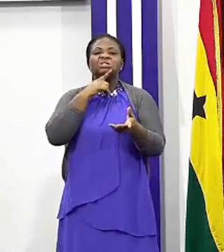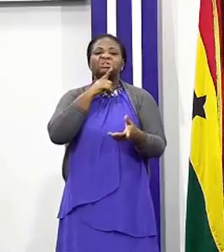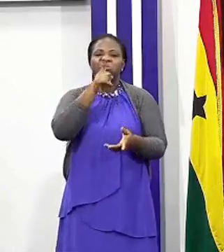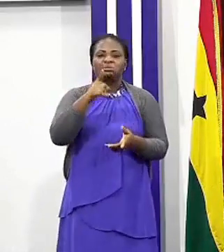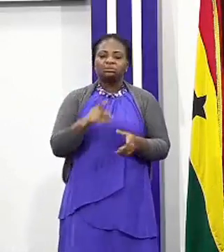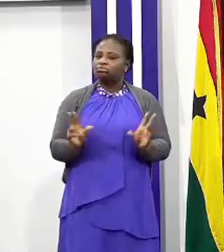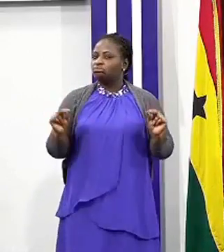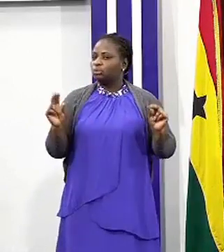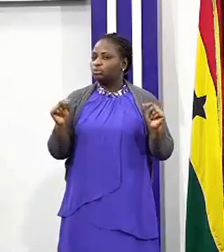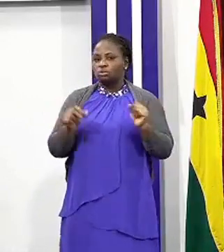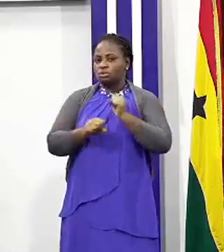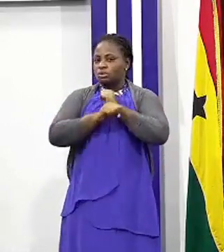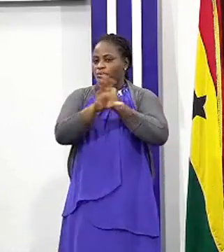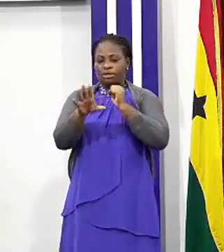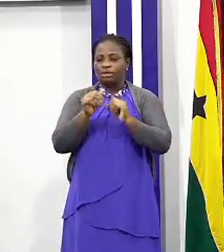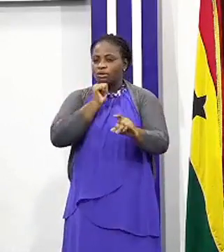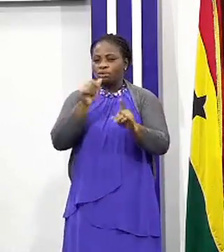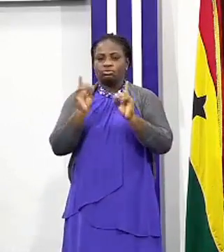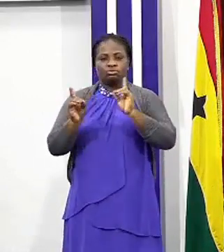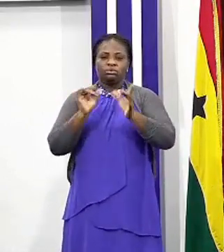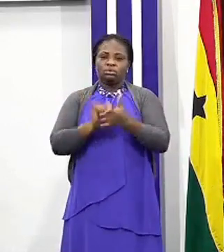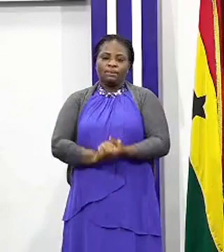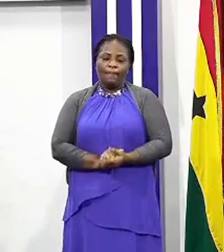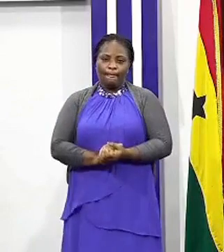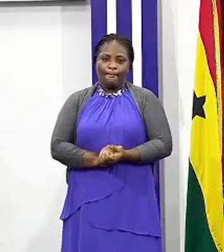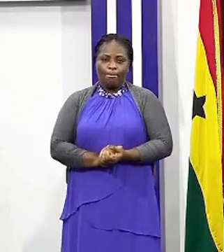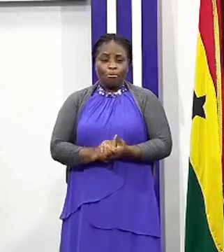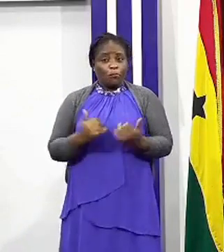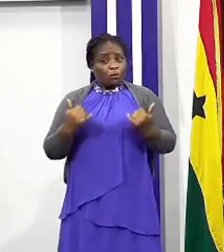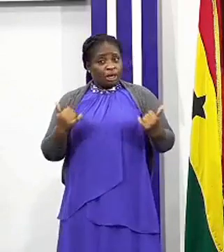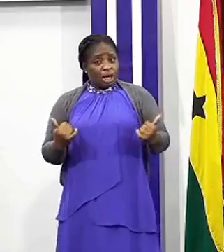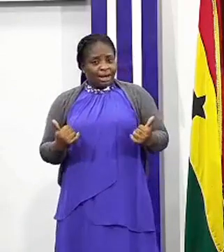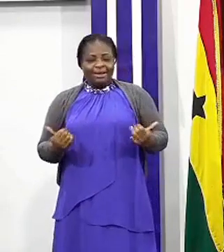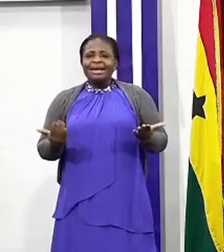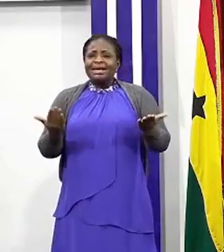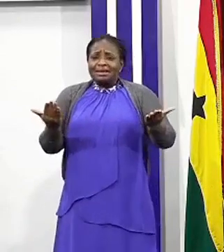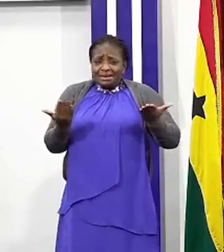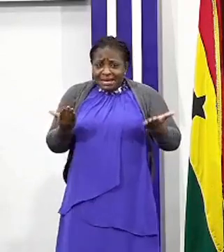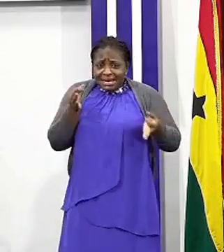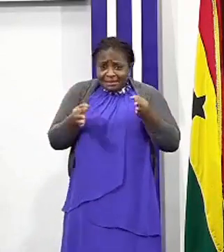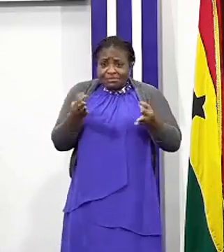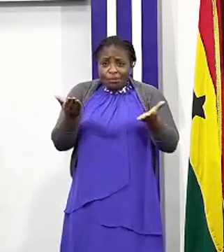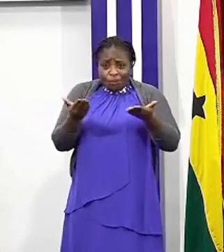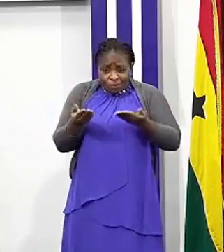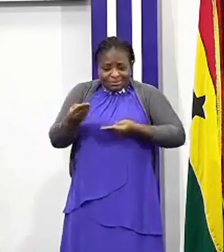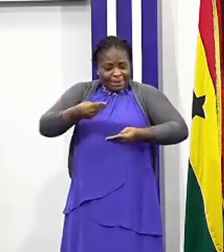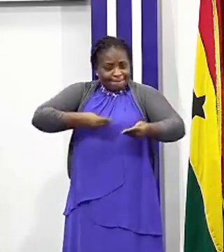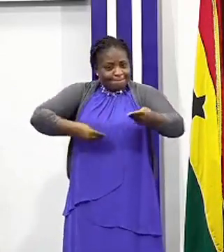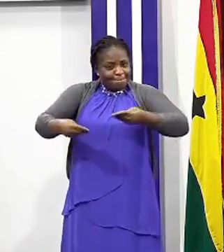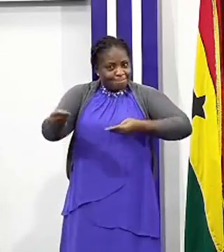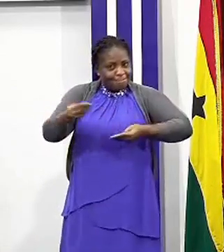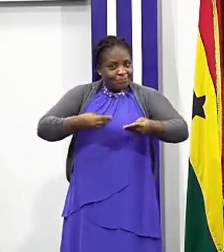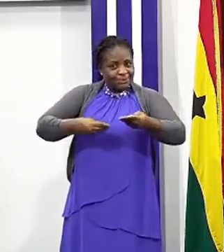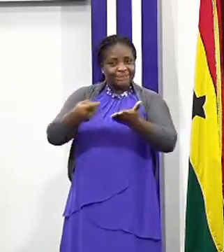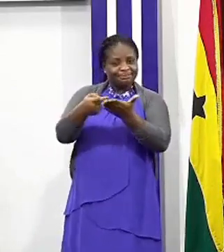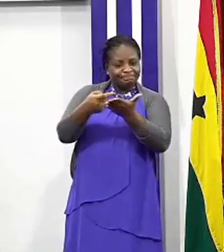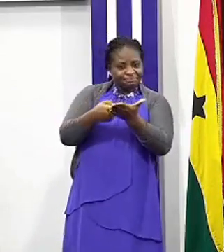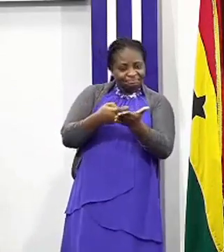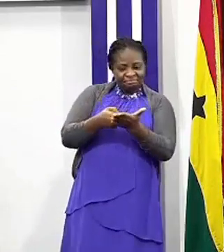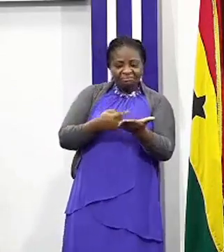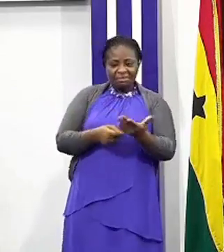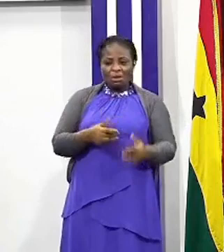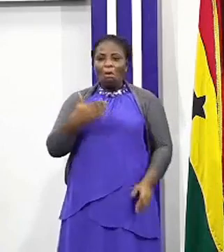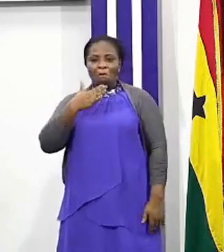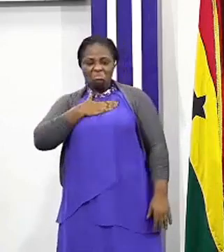and tre juman no. We don't need to do that. E bano jin chrea. Adventure opinion me ma dwen ni edu